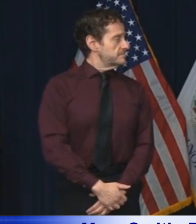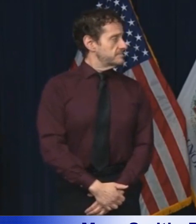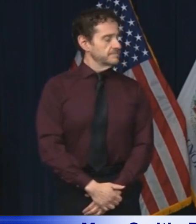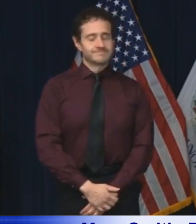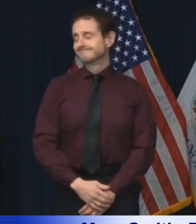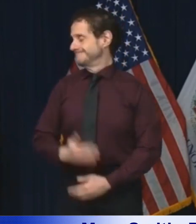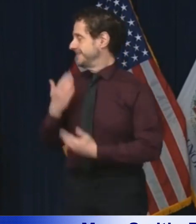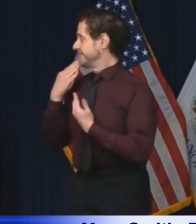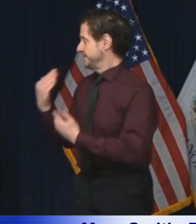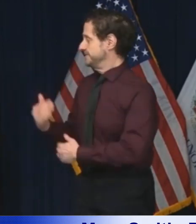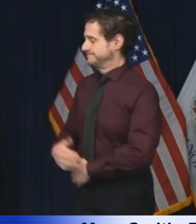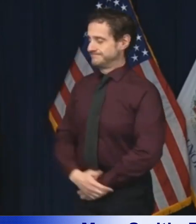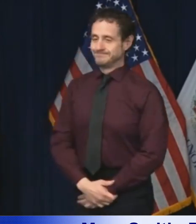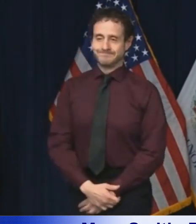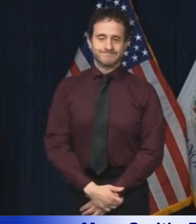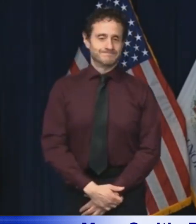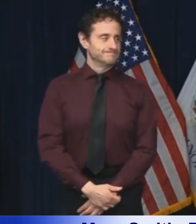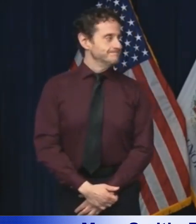Thank you.